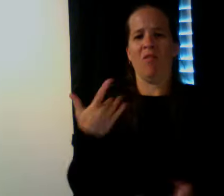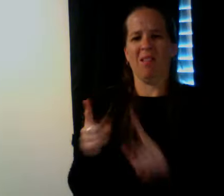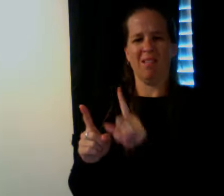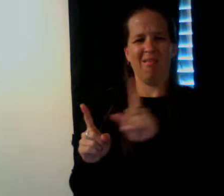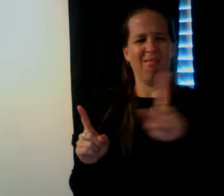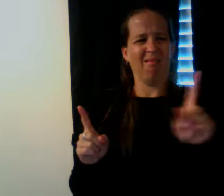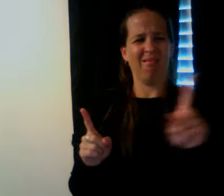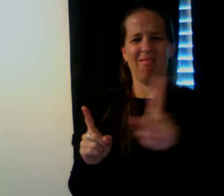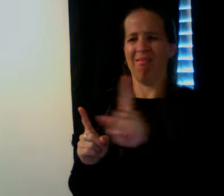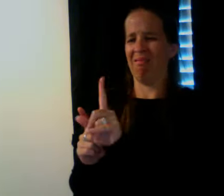difference.